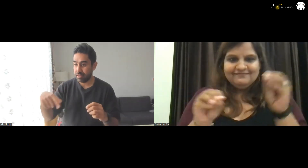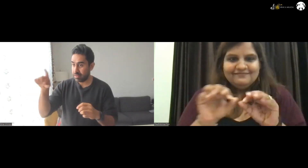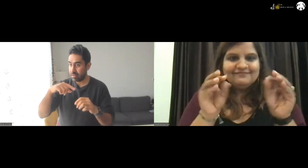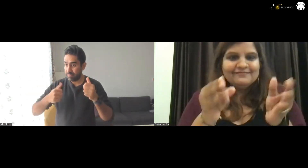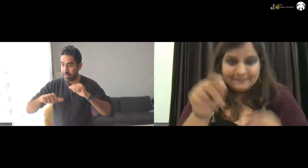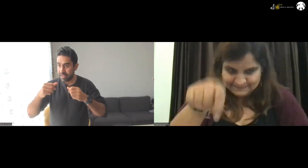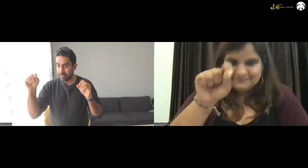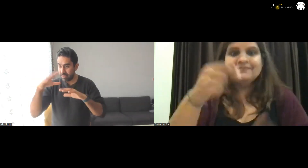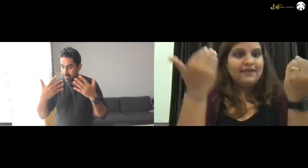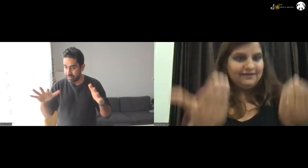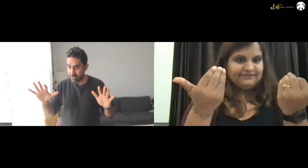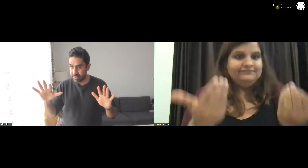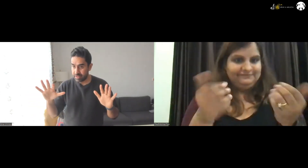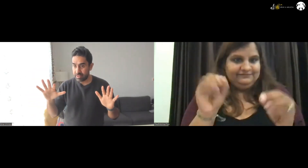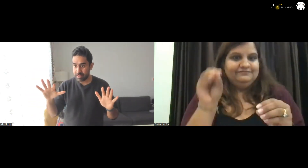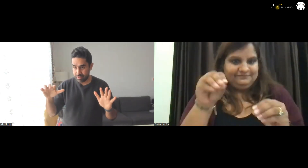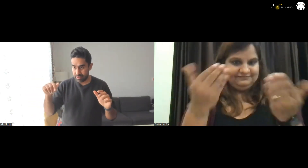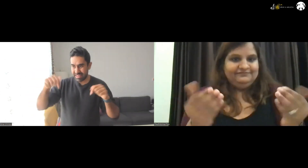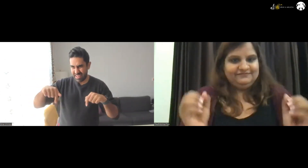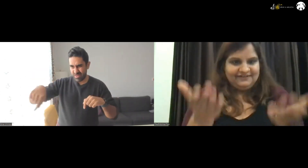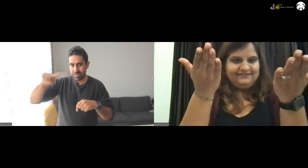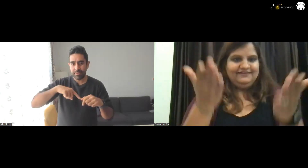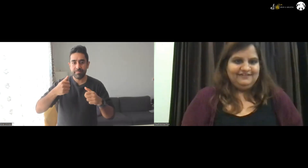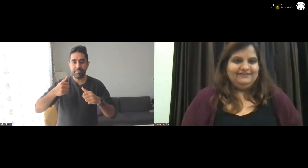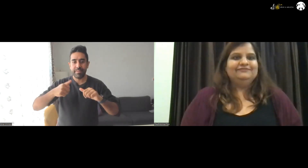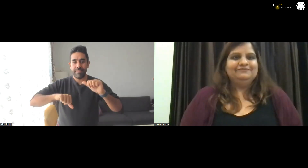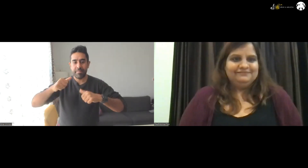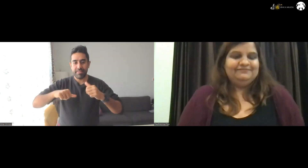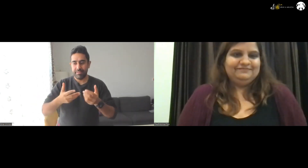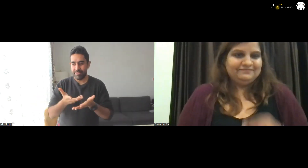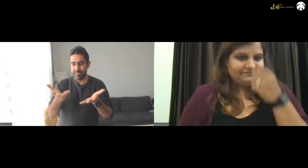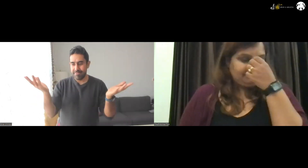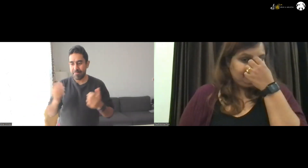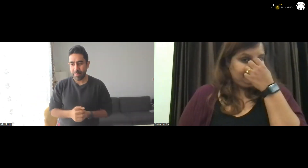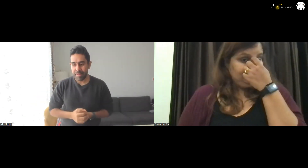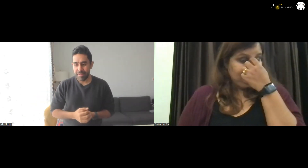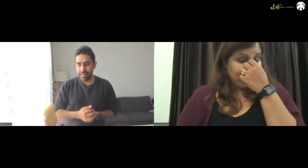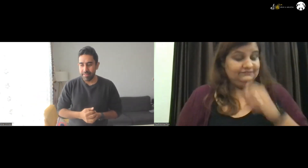So you can fill up the feedback form, please. Right now, you can fill up the form, please.